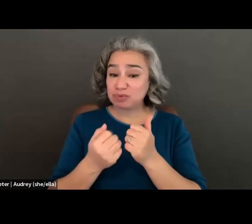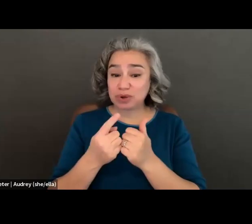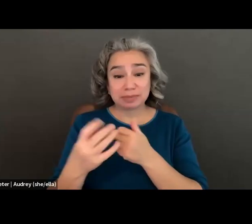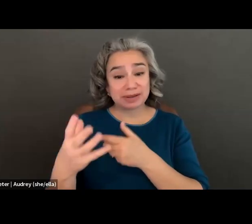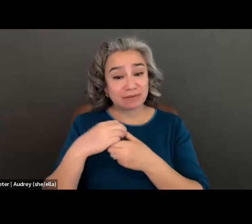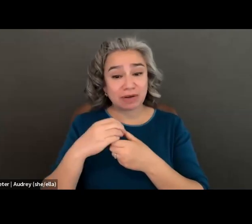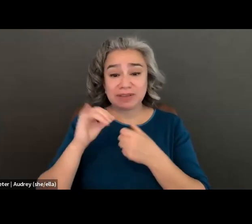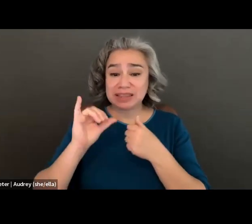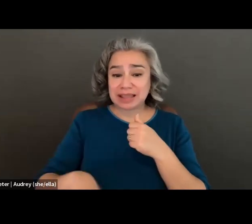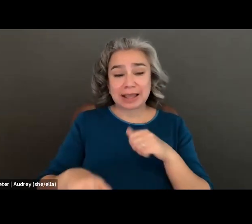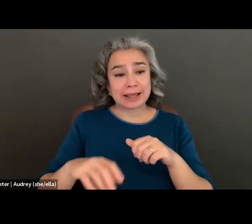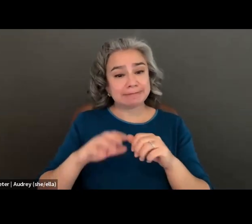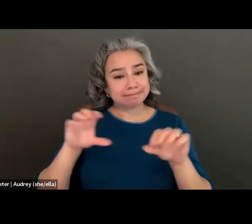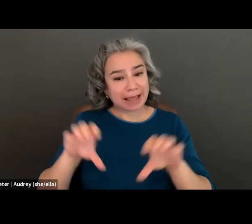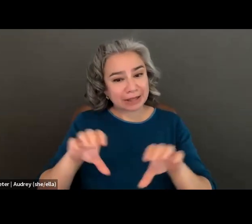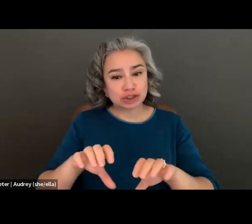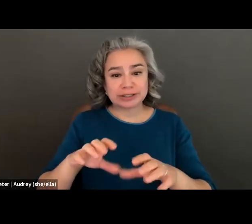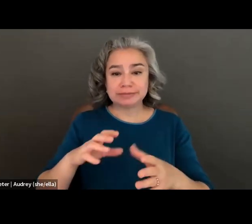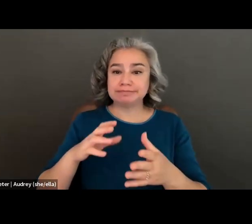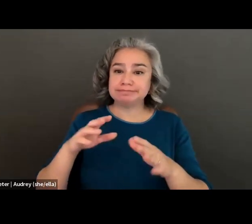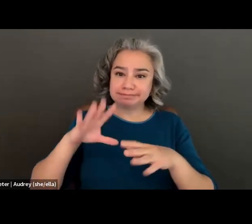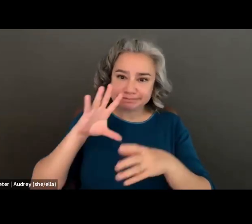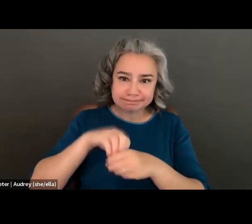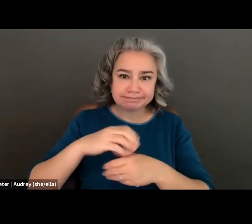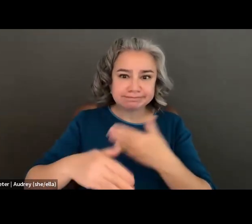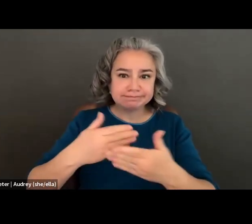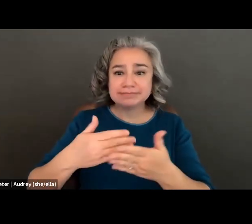engagement, even in times that you're busy.